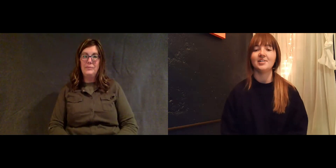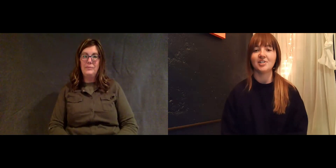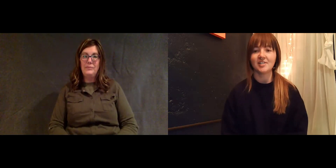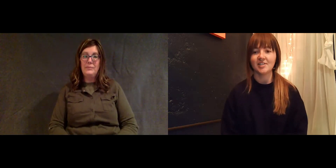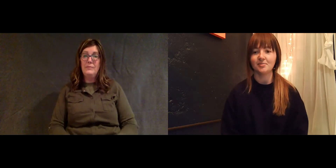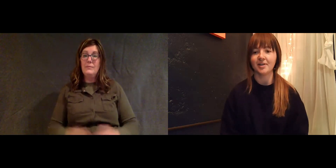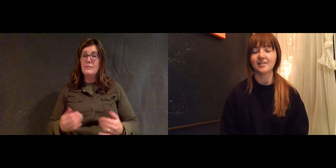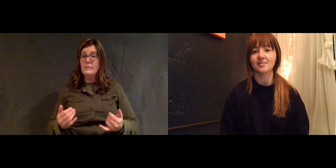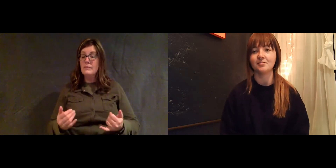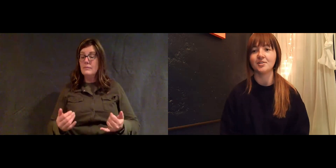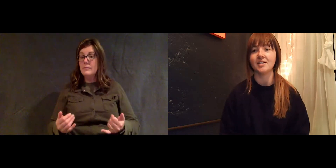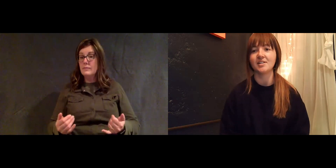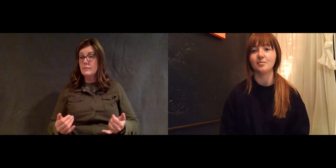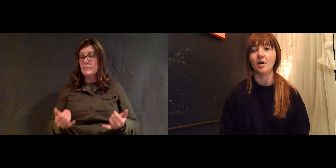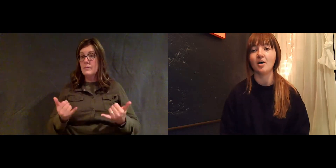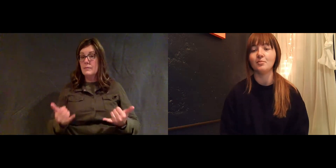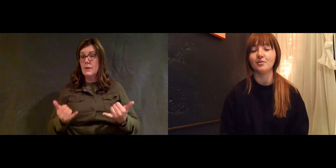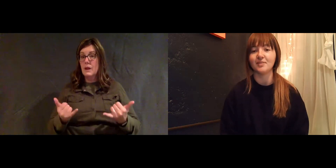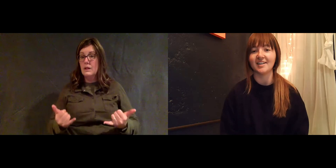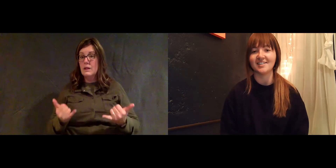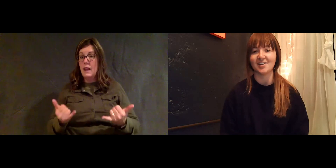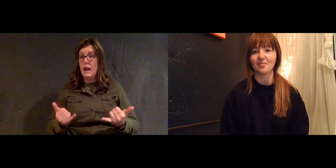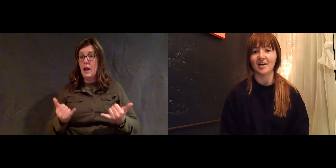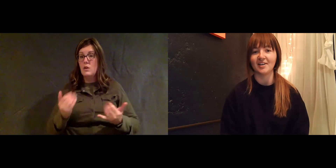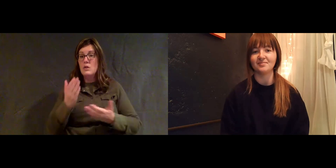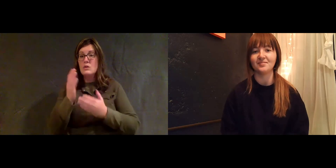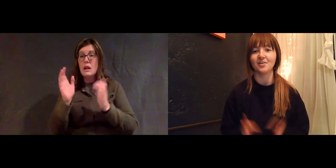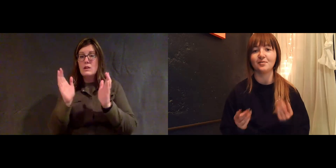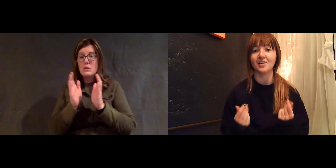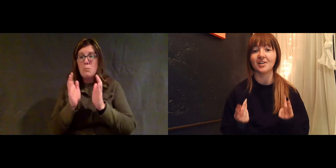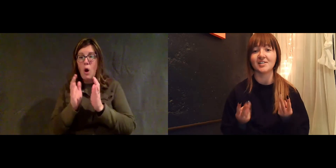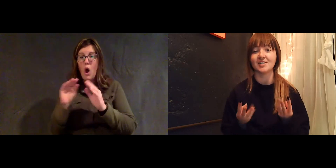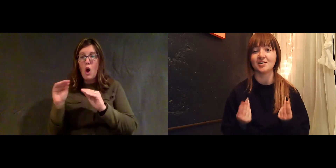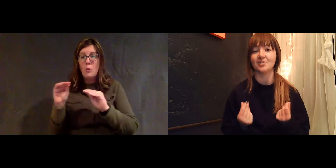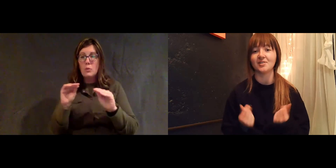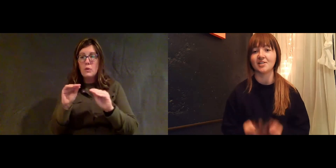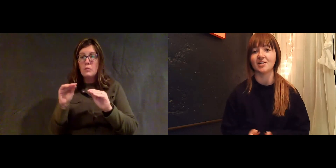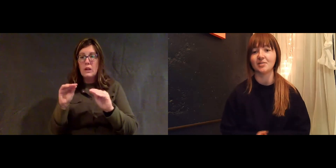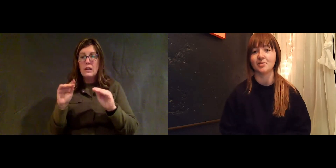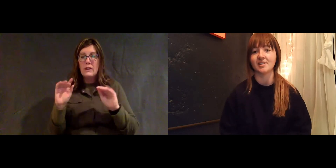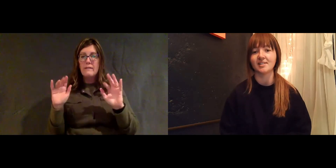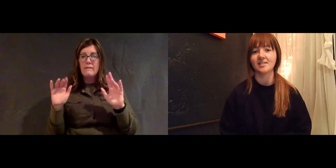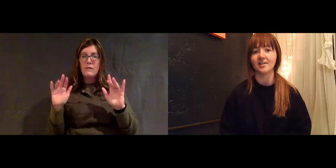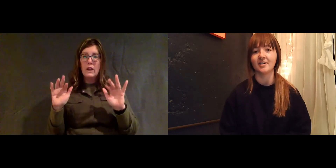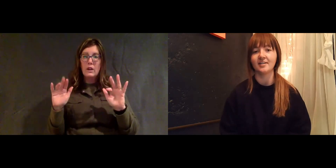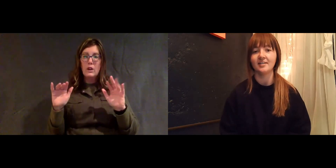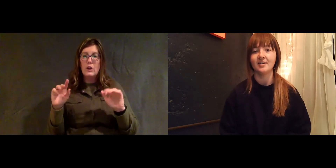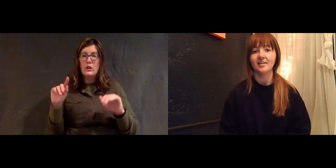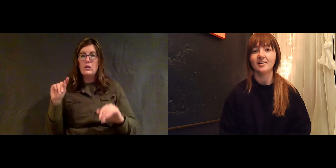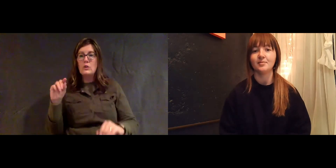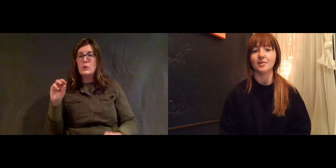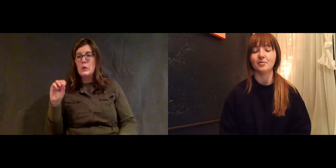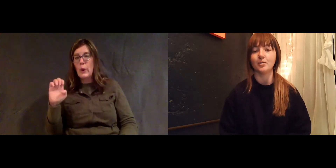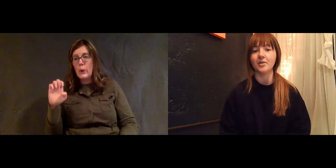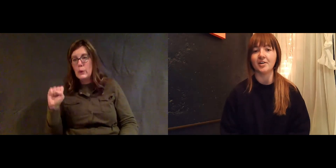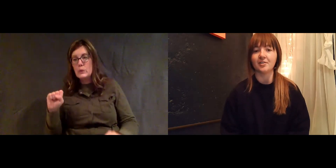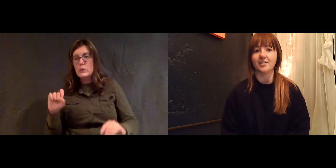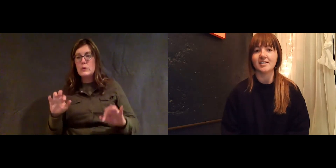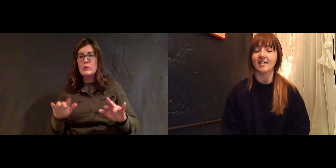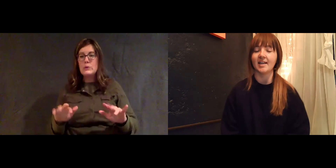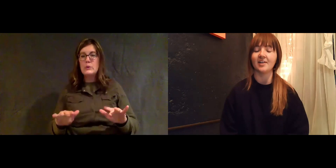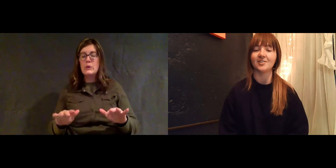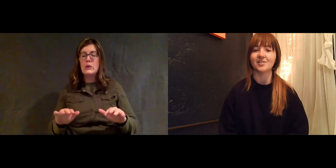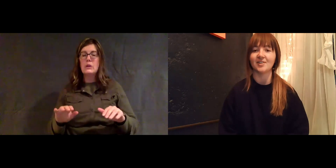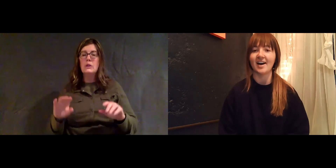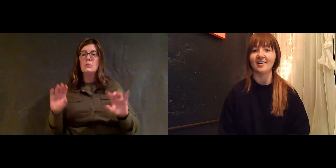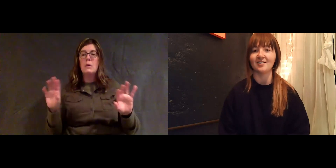And then just start to bring some really small movement into your body. Your fingers and toes are a good place to start. Maybe rolling your wrists